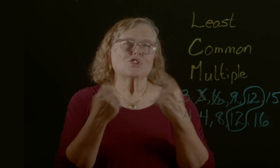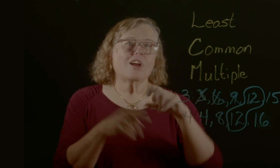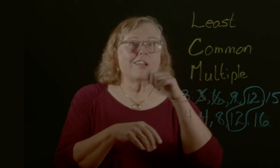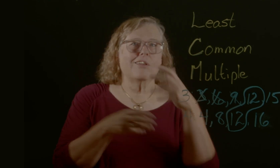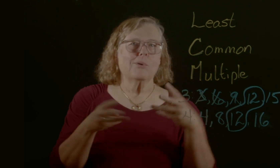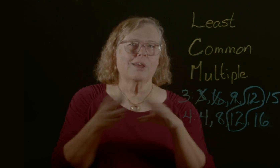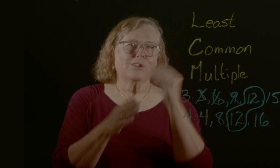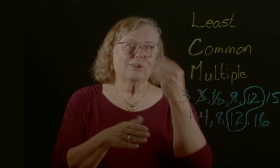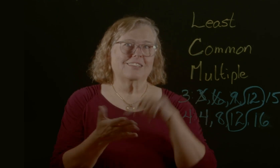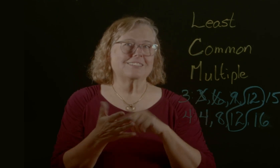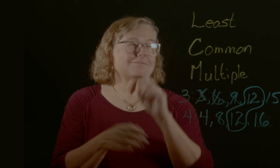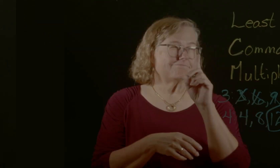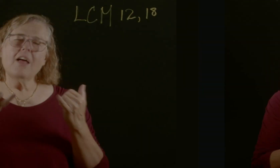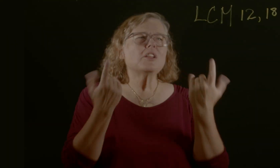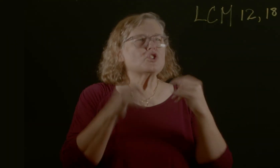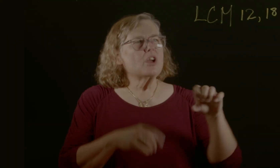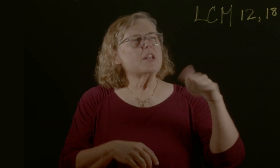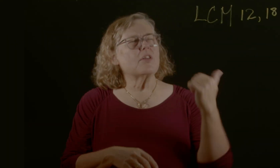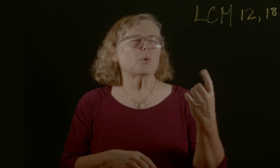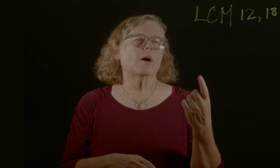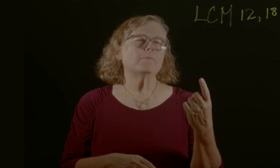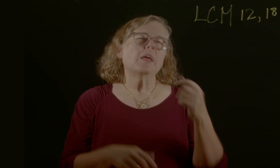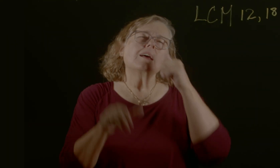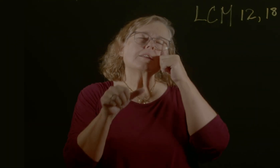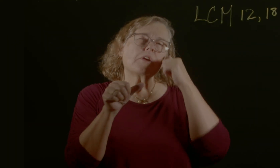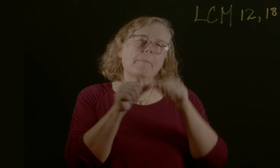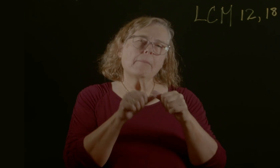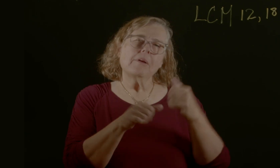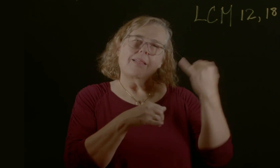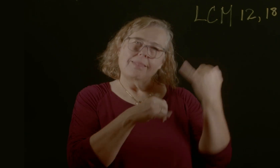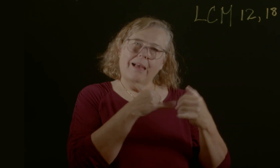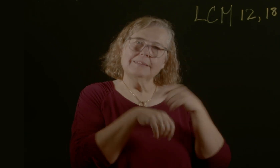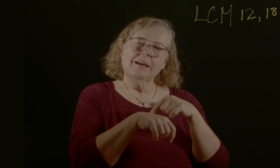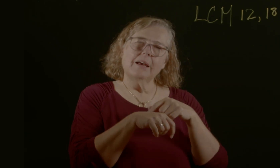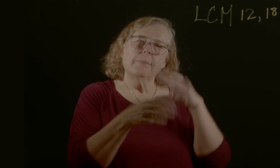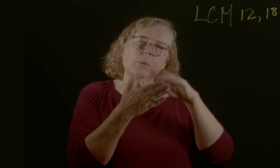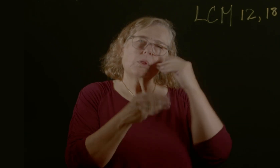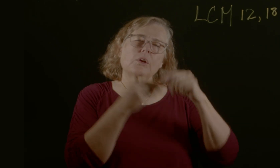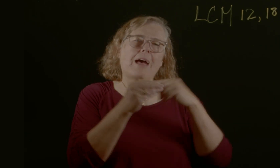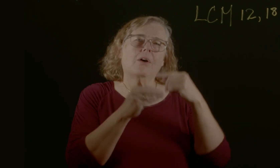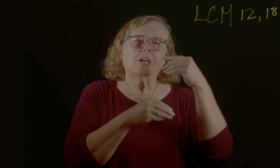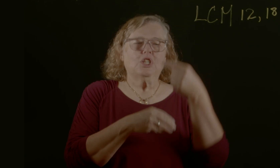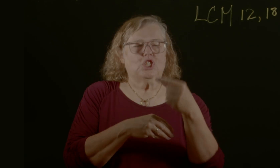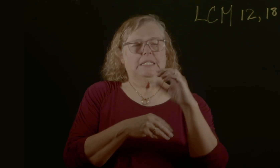Now let's try it another way. All right, now let's try it another way. Remember last time we talked about